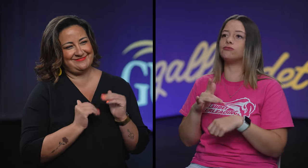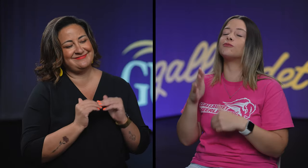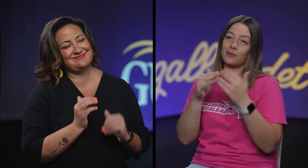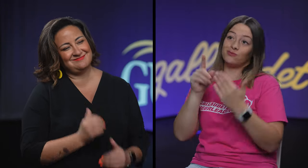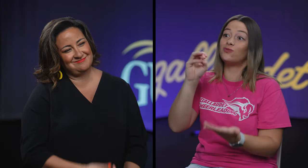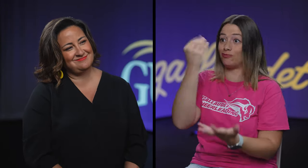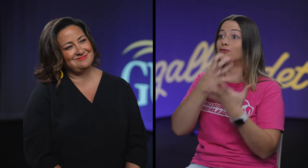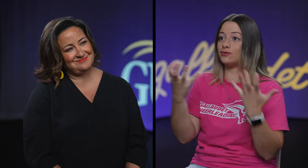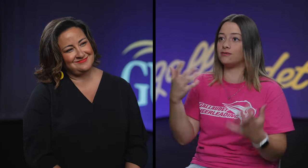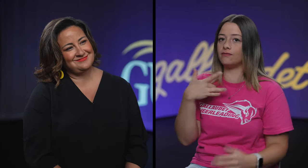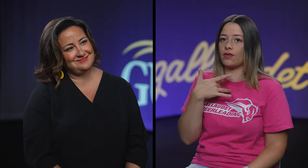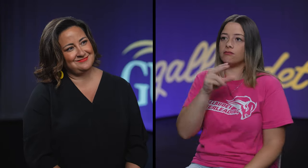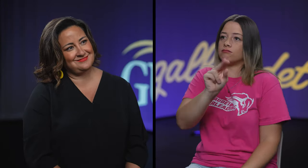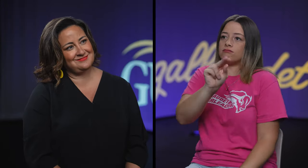comfortable for you.